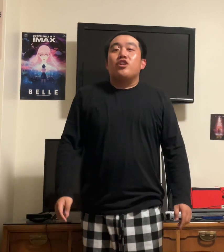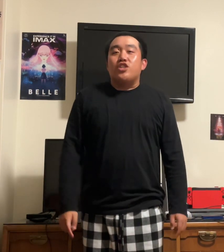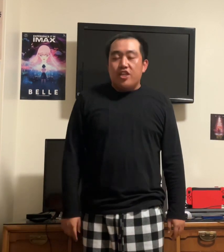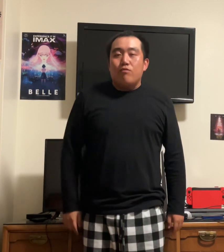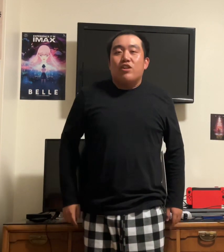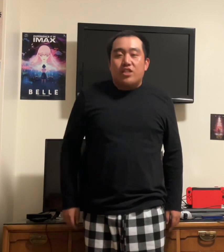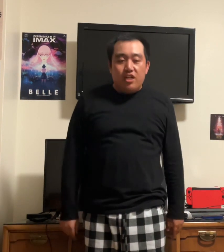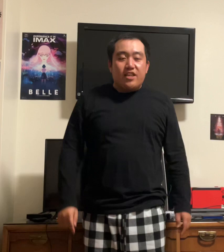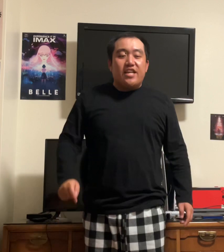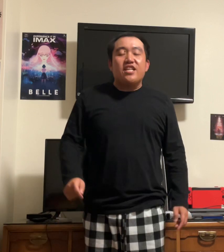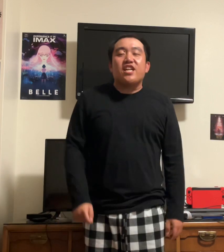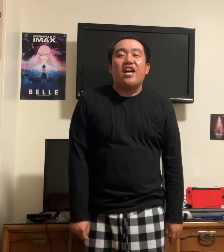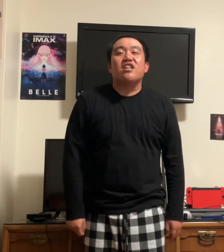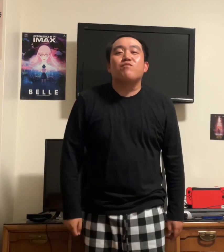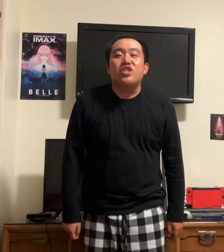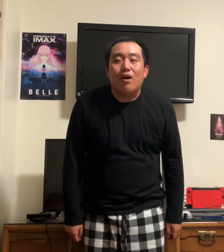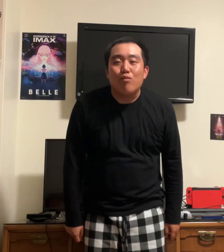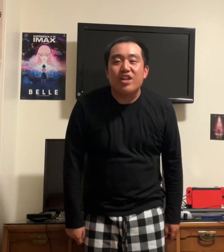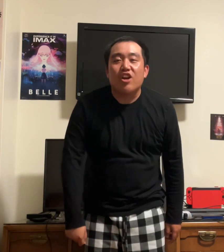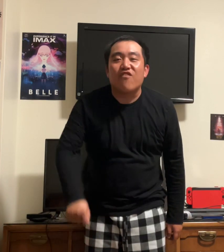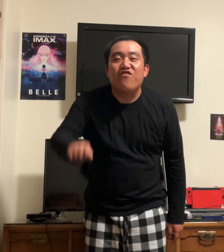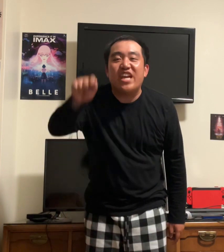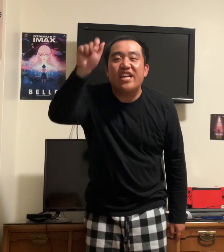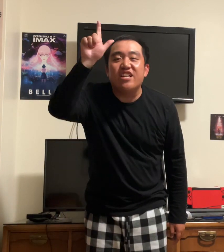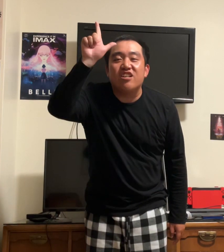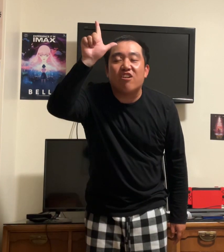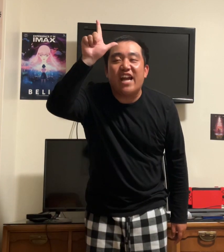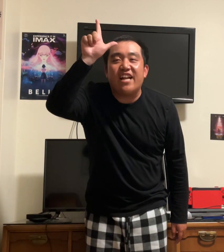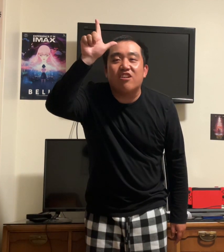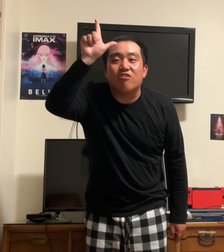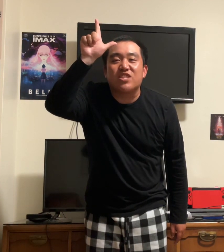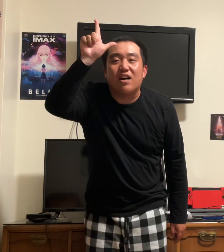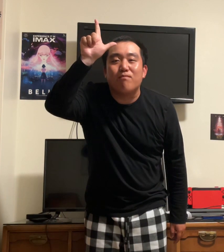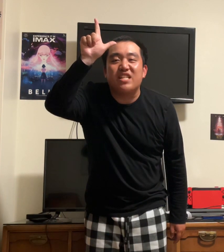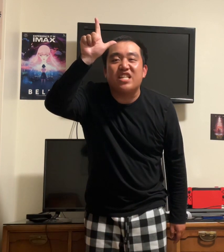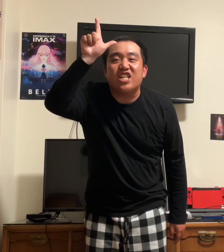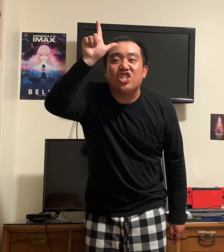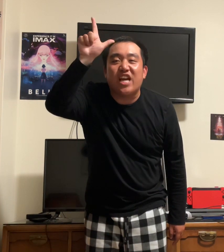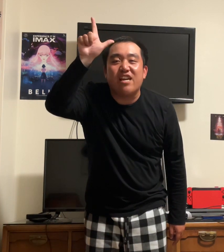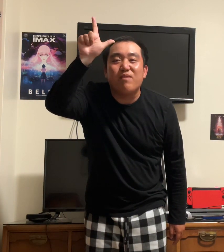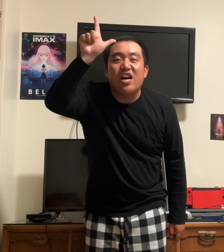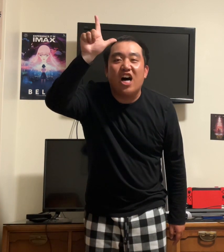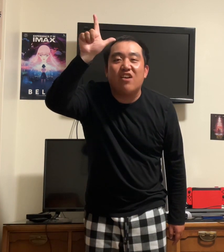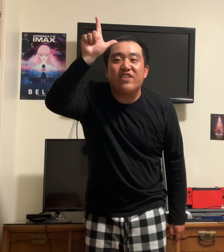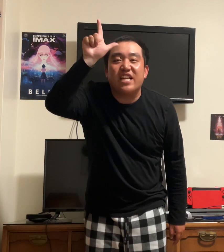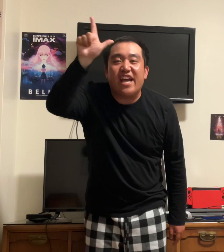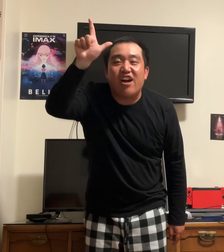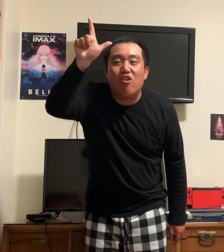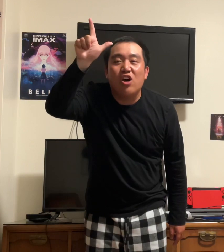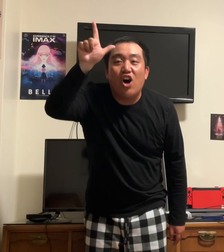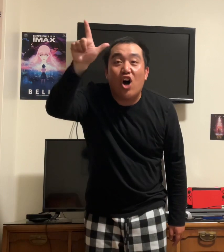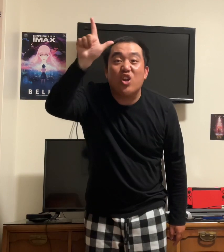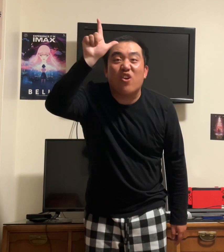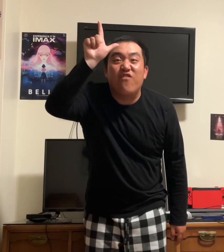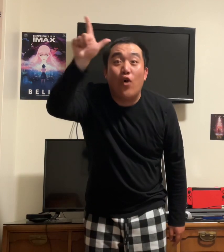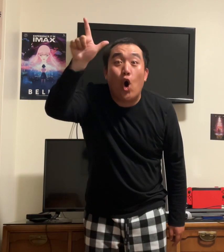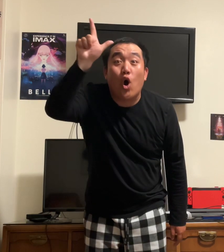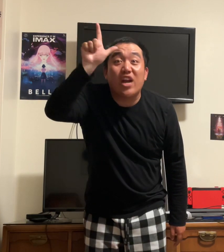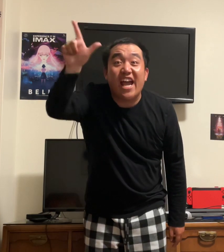She was looking kind of dumb with her finger and her thumb in the shape of an L on her